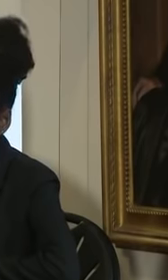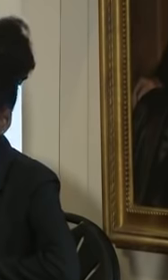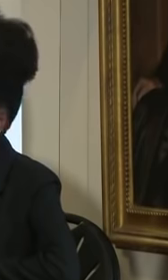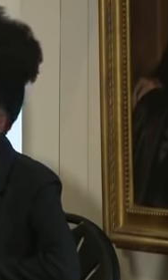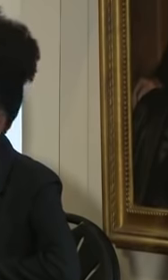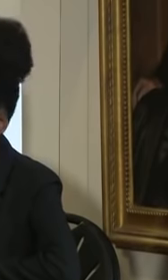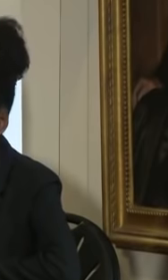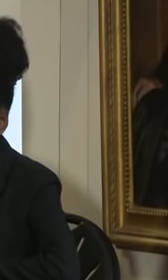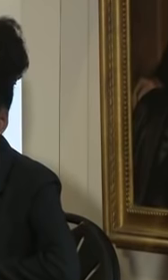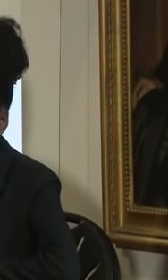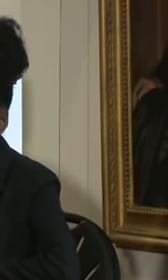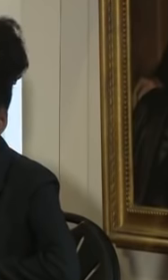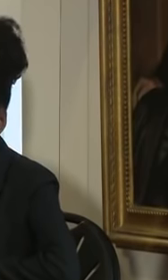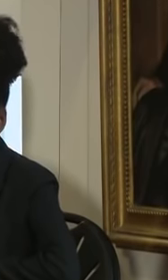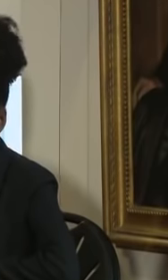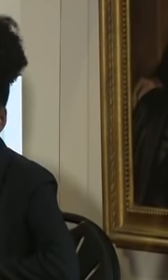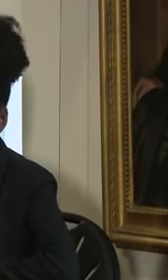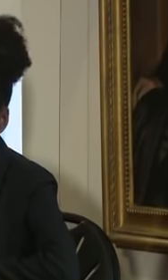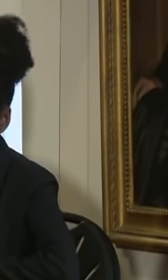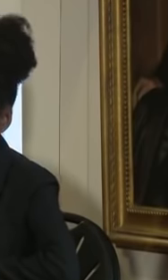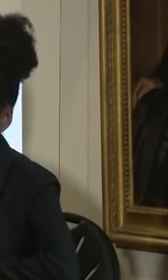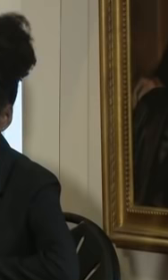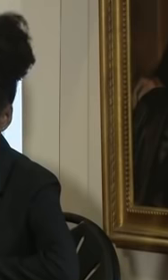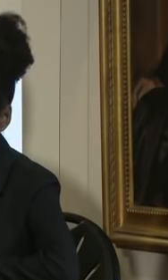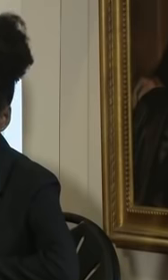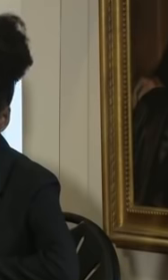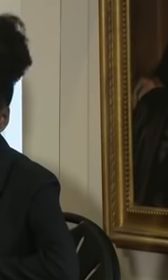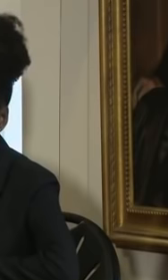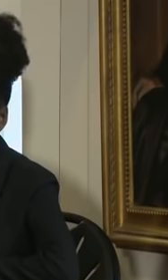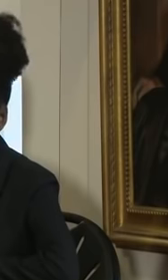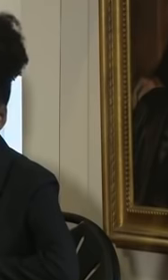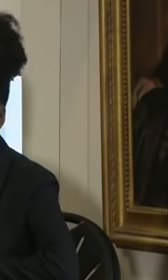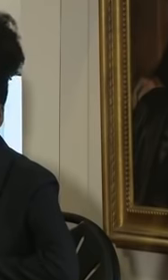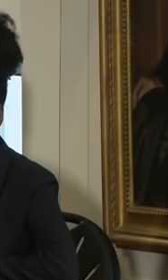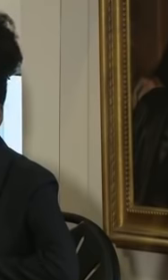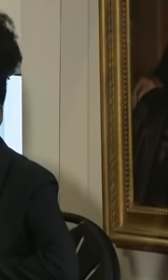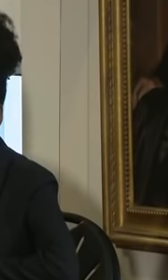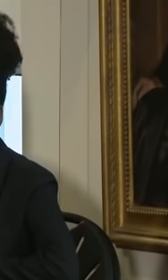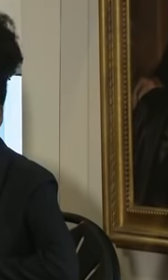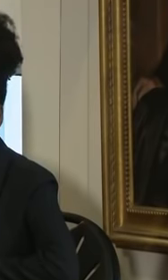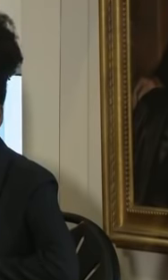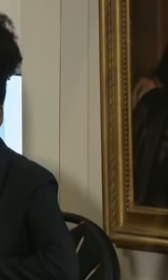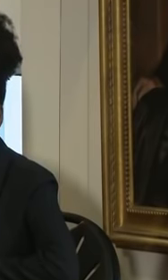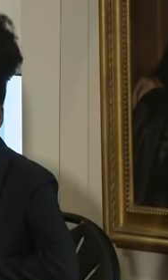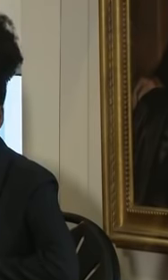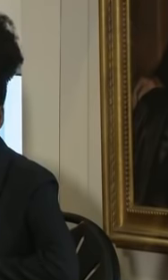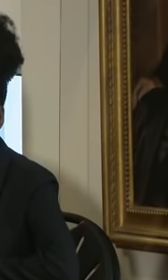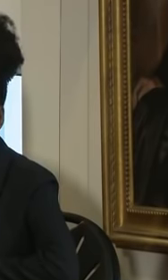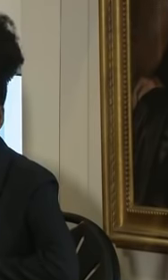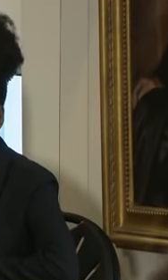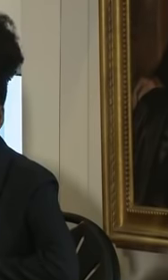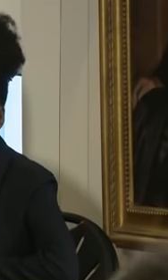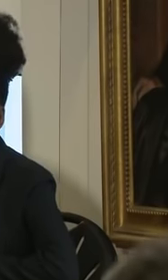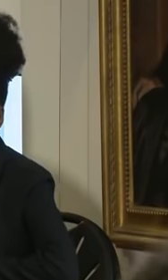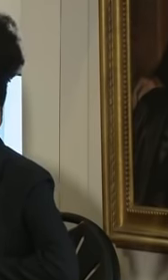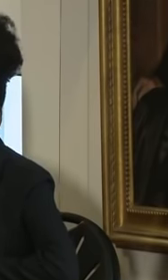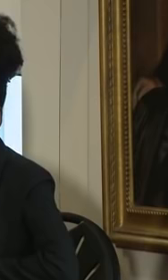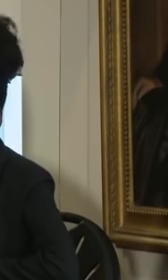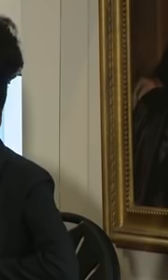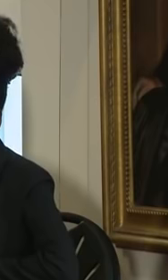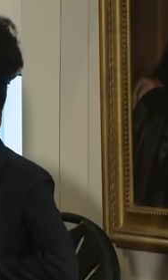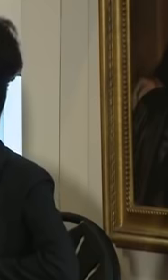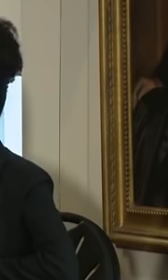is designed to further mitigate the spread of COVID-19. A majority of our four-year public institutions are currently providing instruction online, and